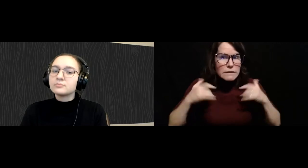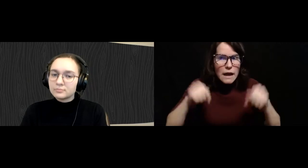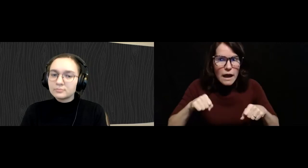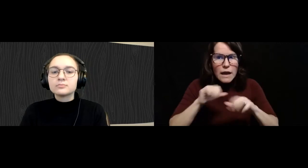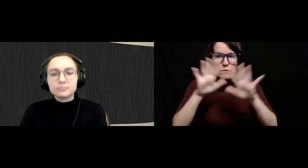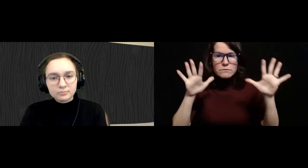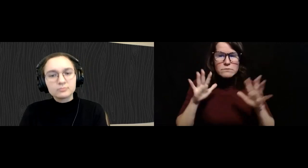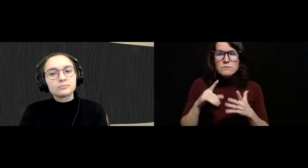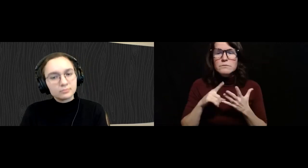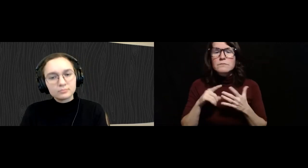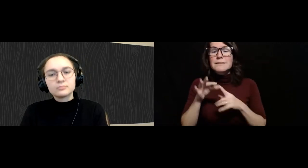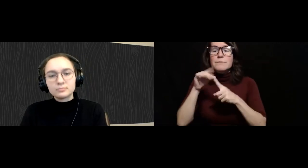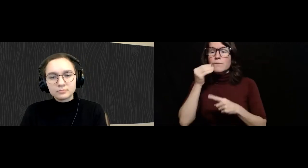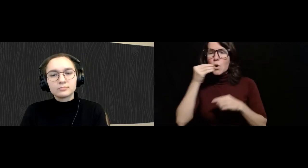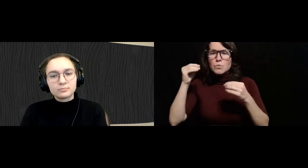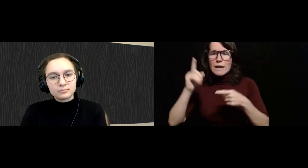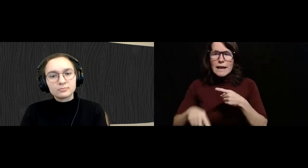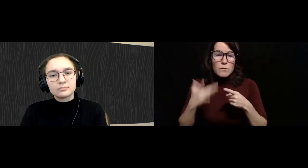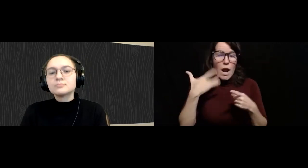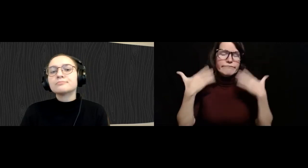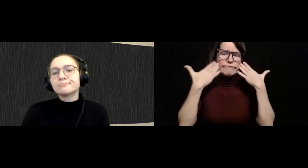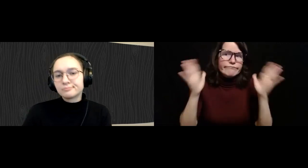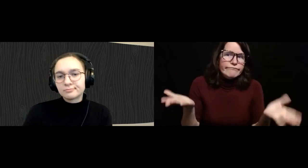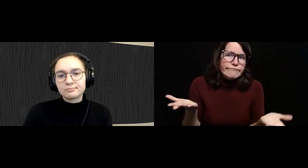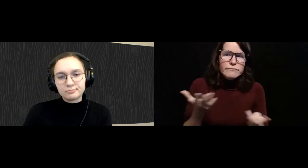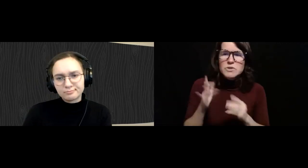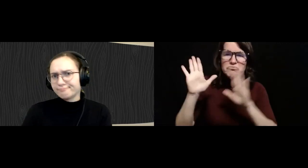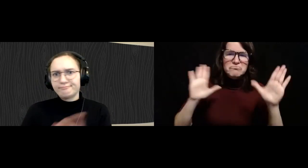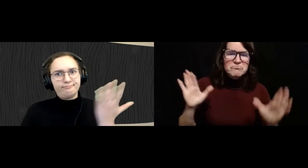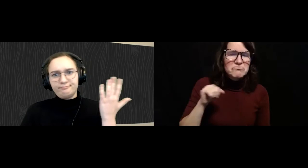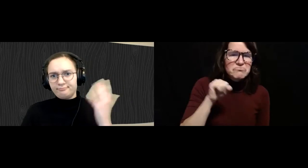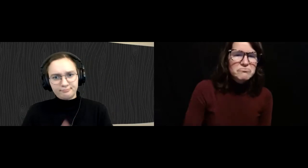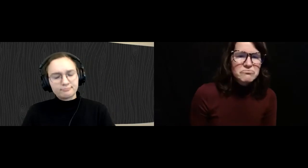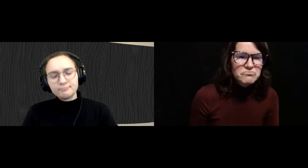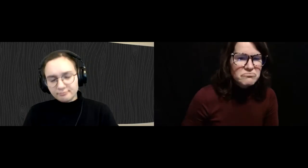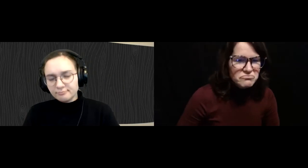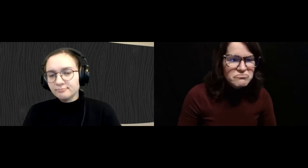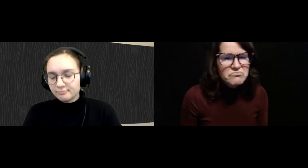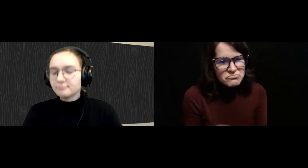and deafblind events and things like that. But they cannot take me to a grocery store. I have no idea why not.